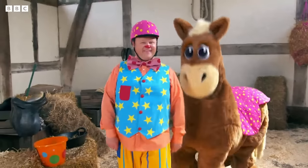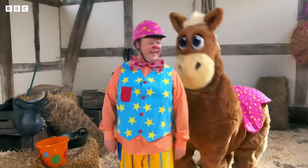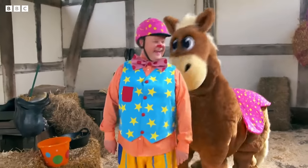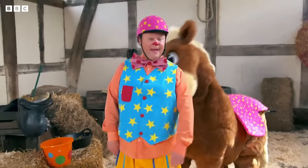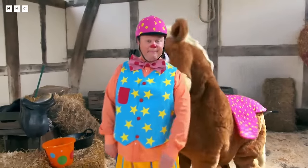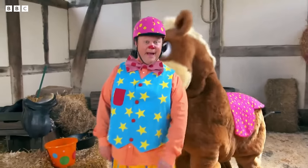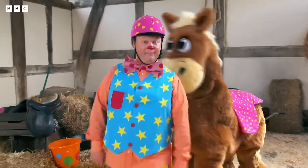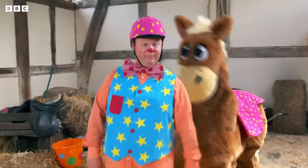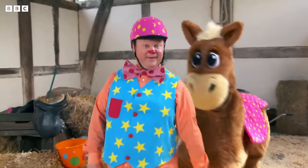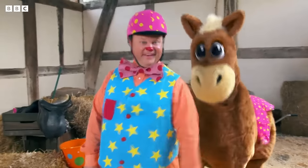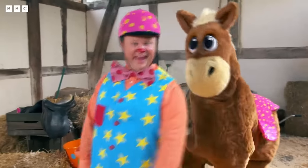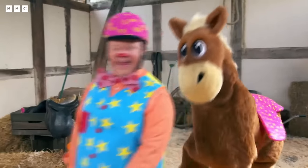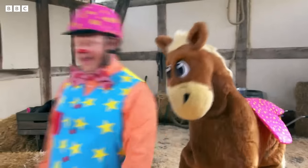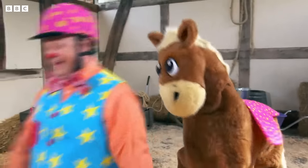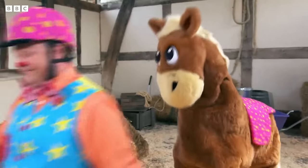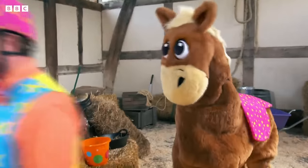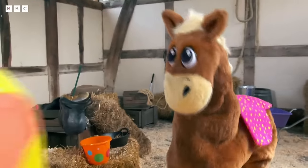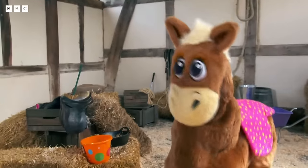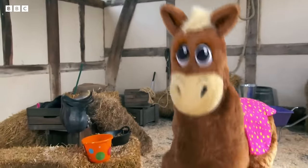Spotty, my body.